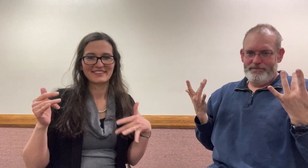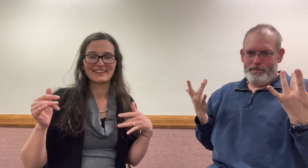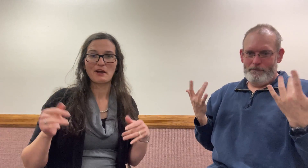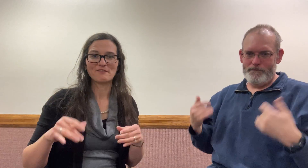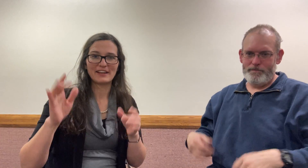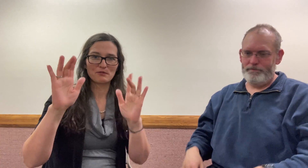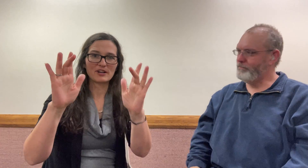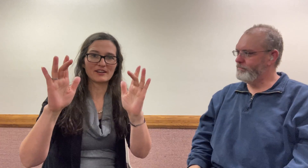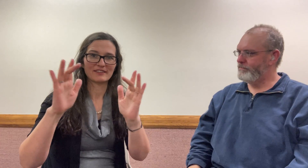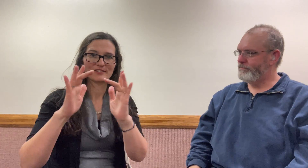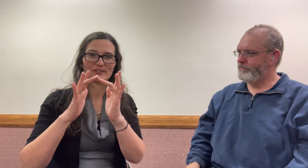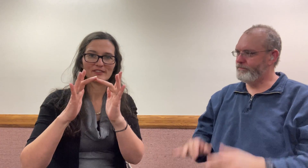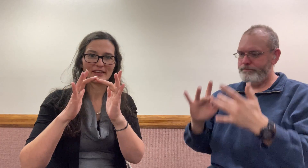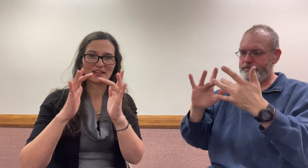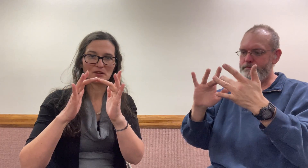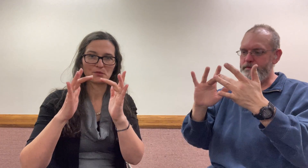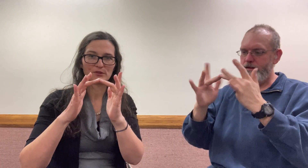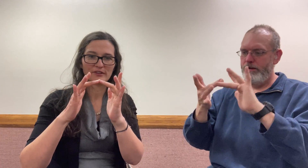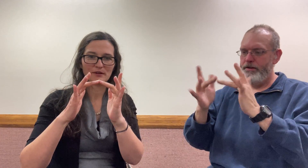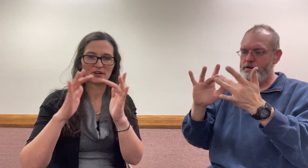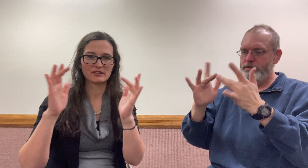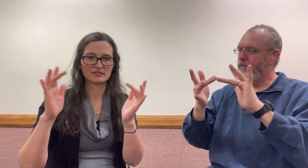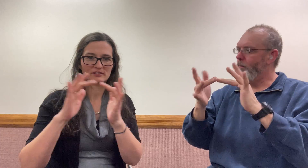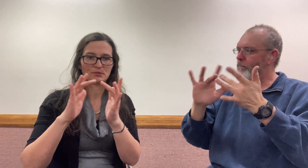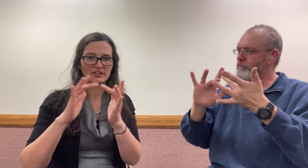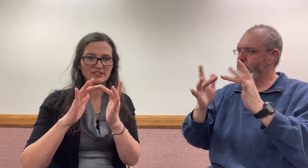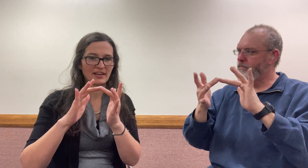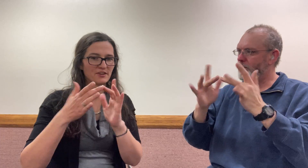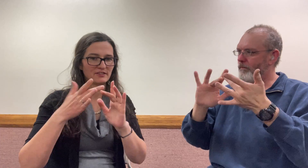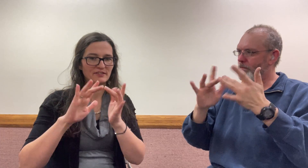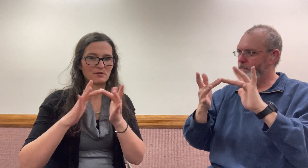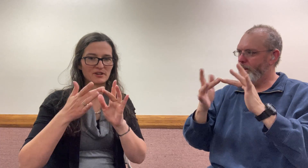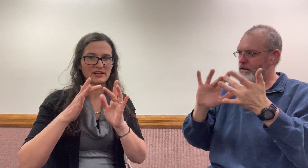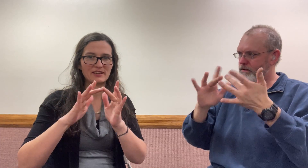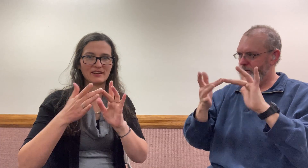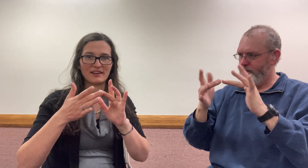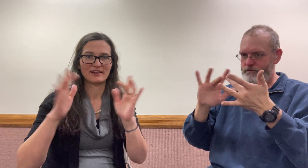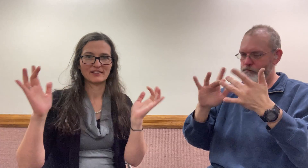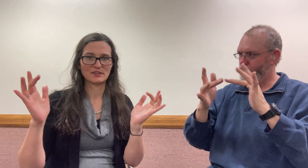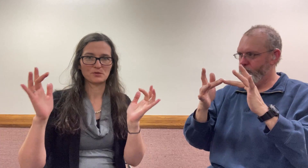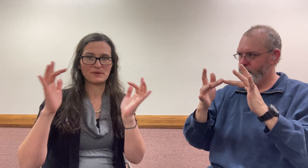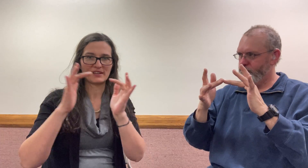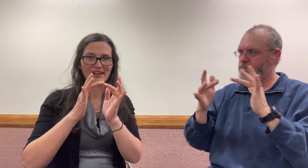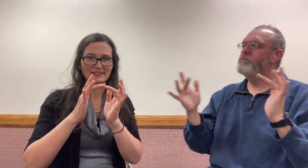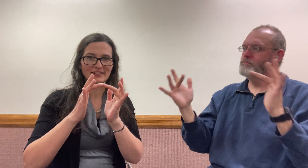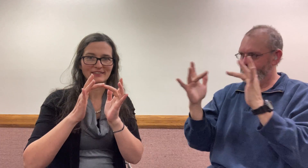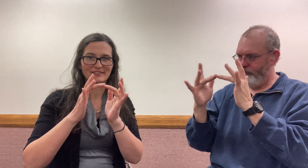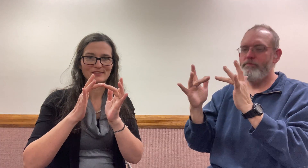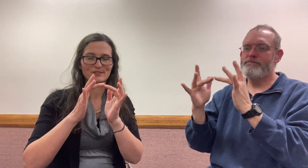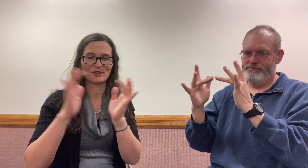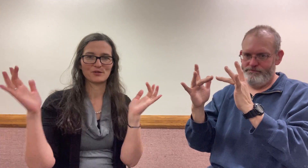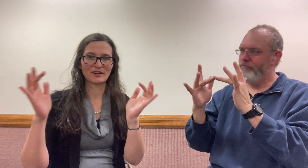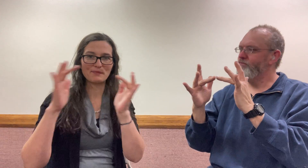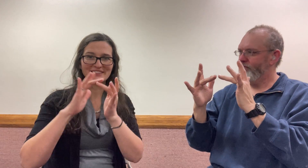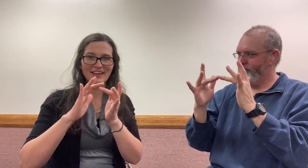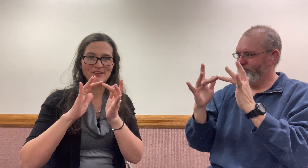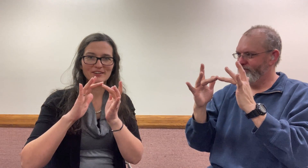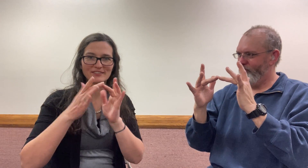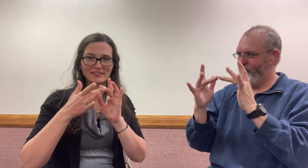We have network, so this is like a computer network, putting together, networking. And then this would be connecting. So you're coming together to